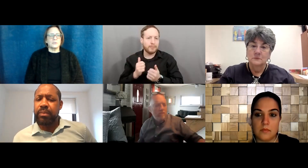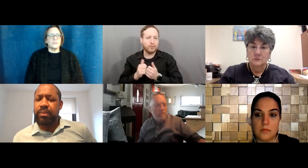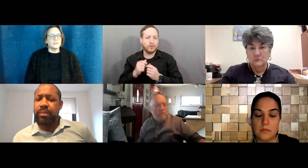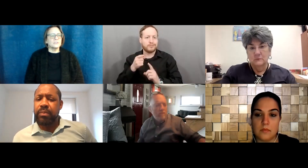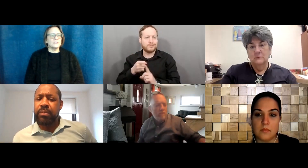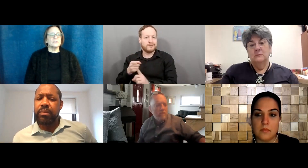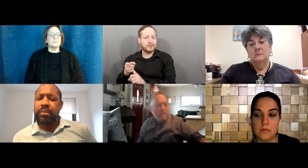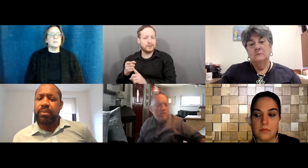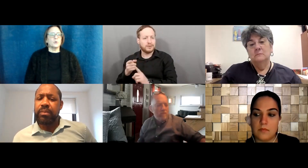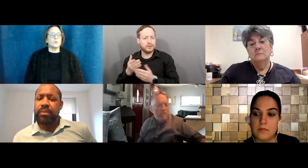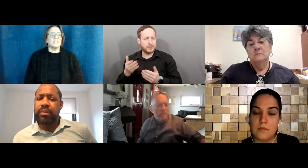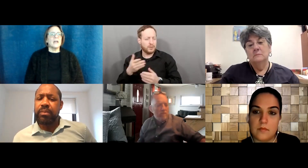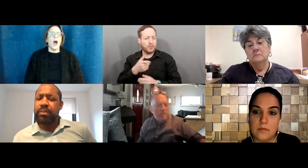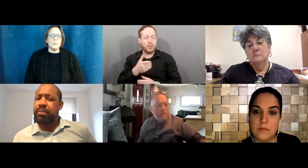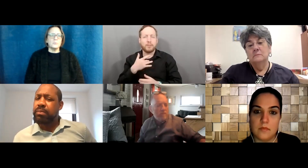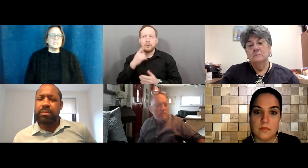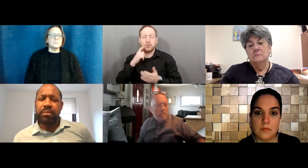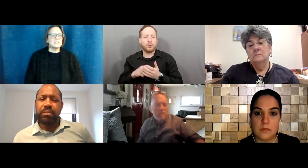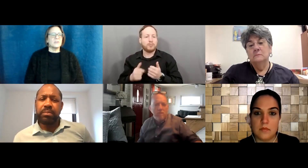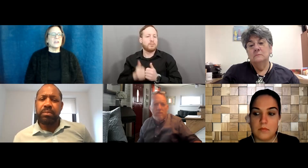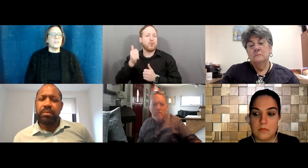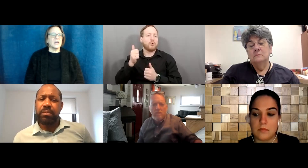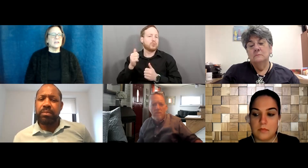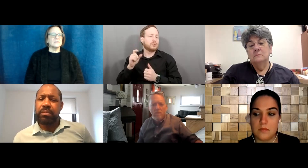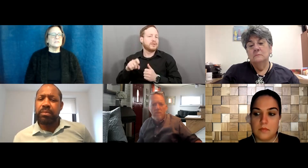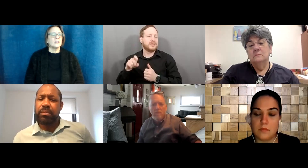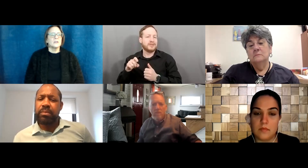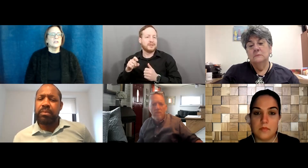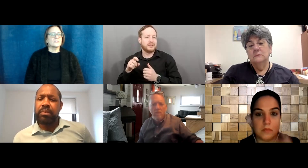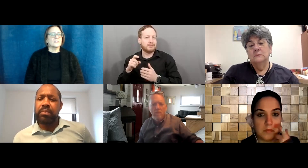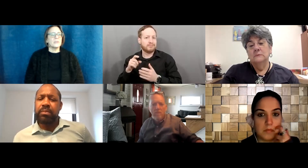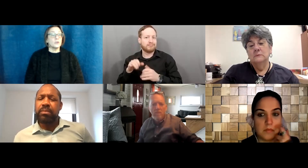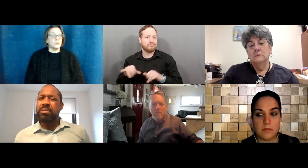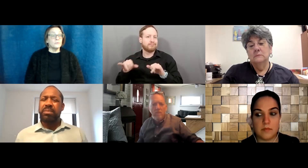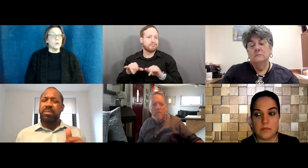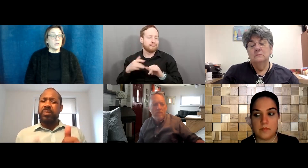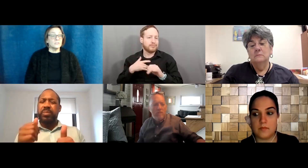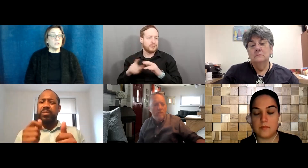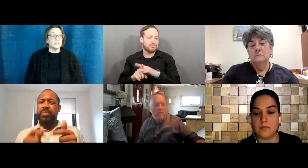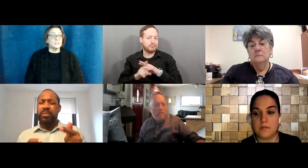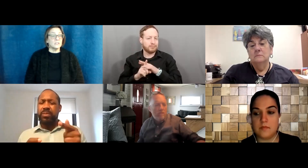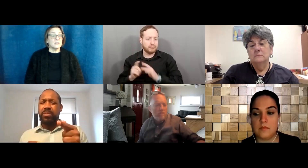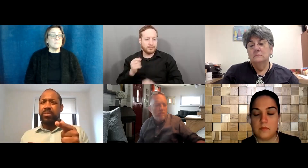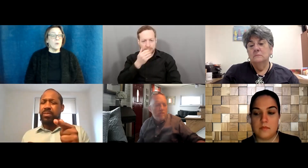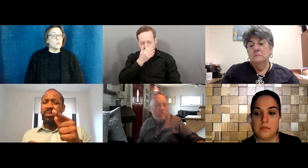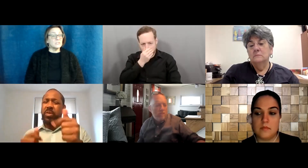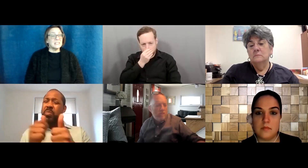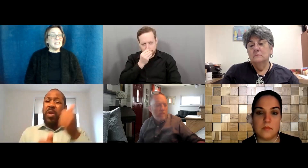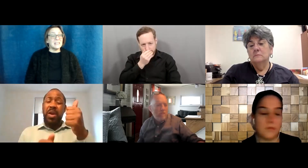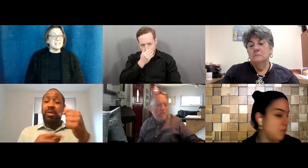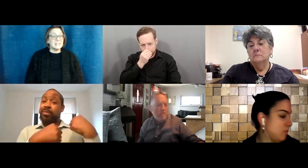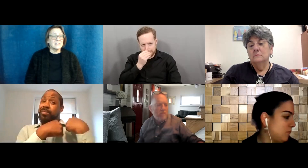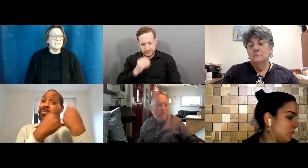we've captured their concerns, and people who need help with specific things. Is there something that you've noticed, Ernest, that is the